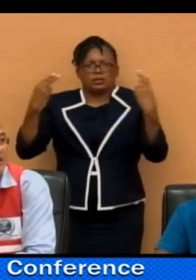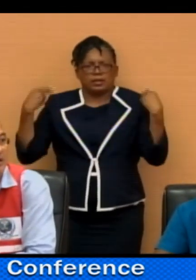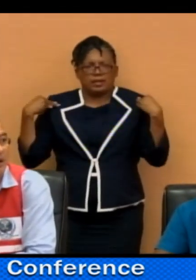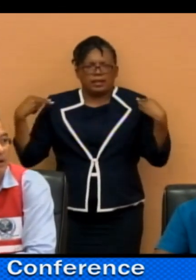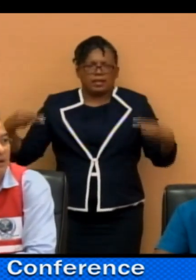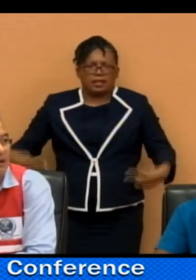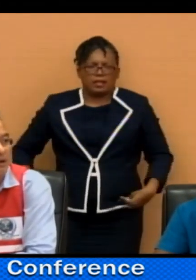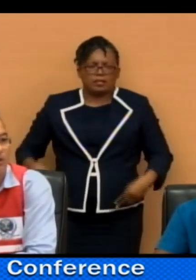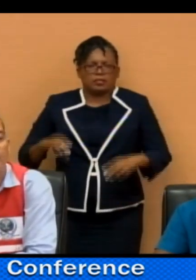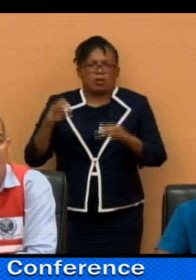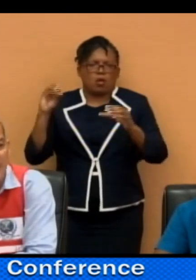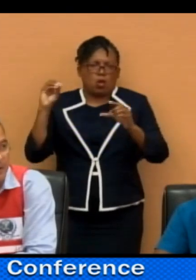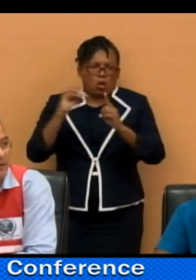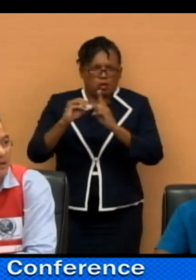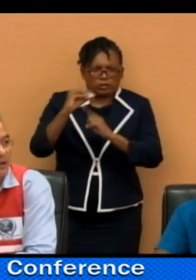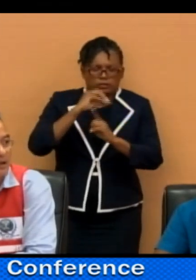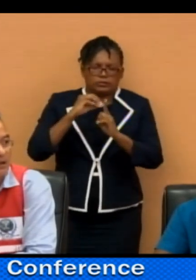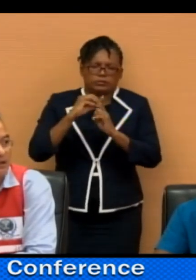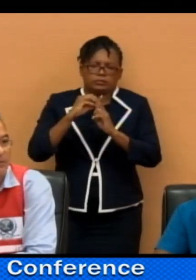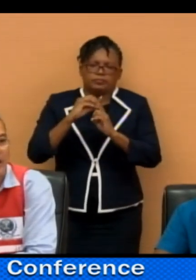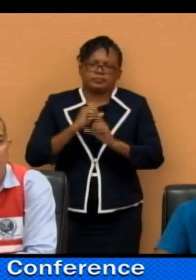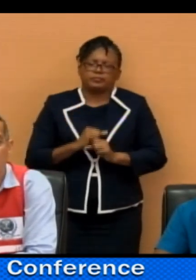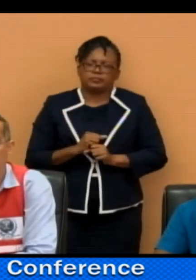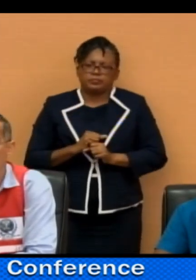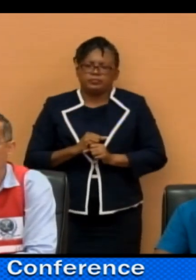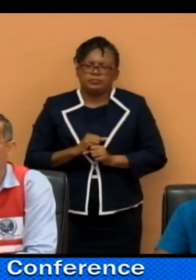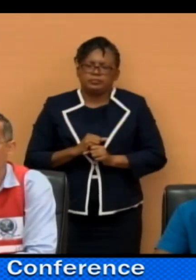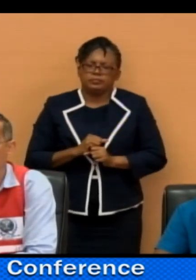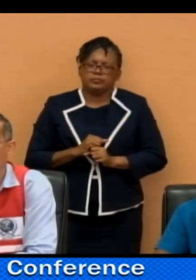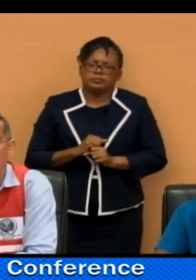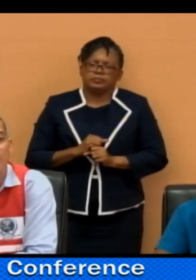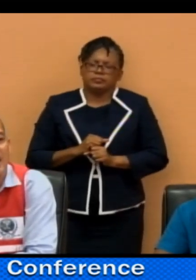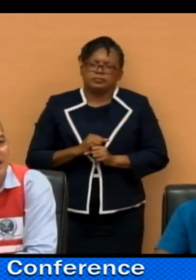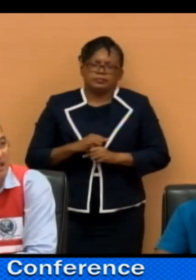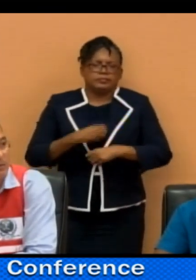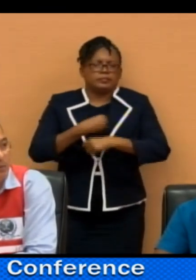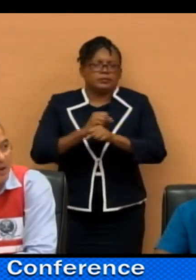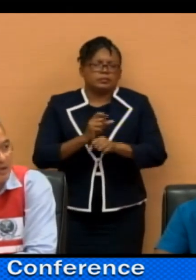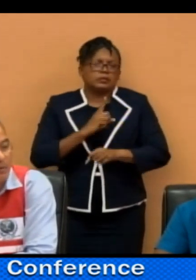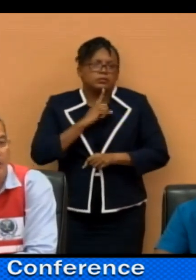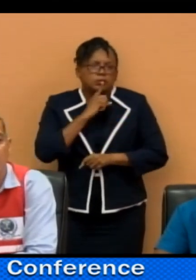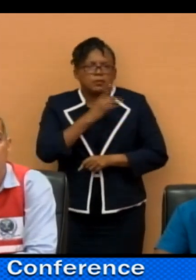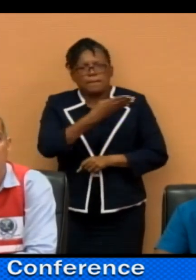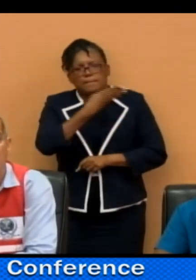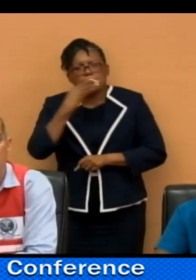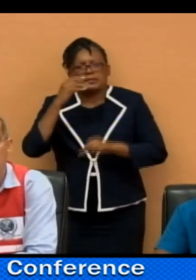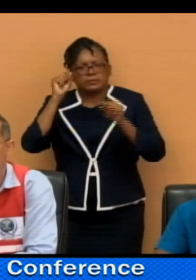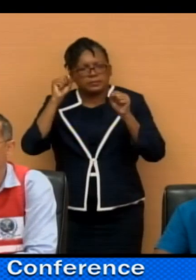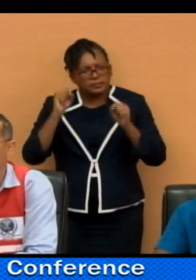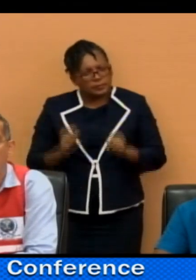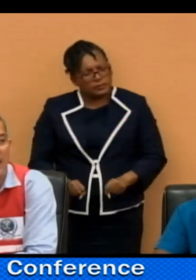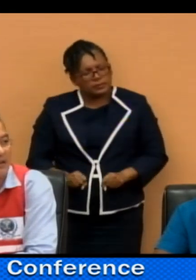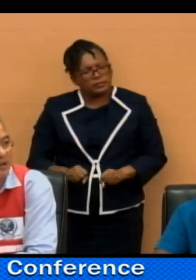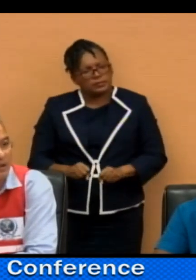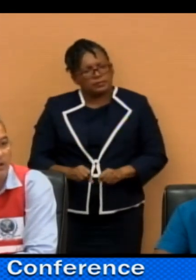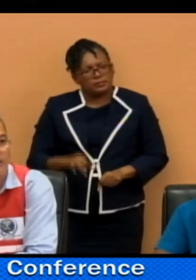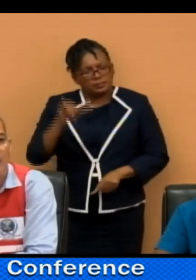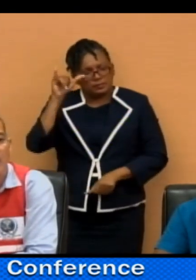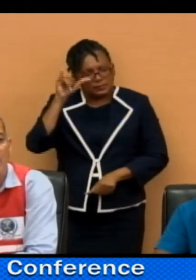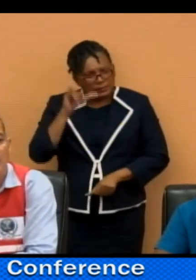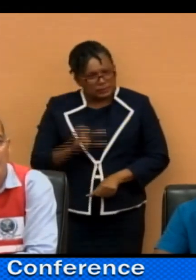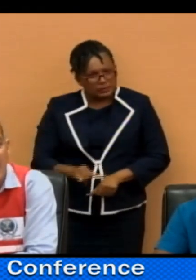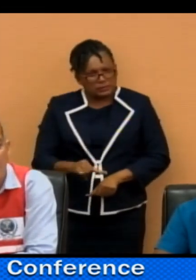becomes necessary to preempt, to make sure that we, as best as possible, stay ahead of the